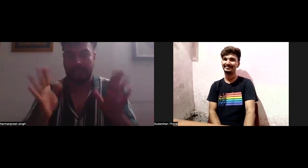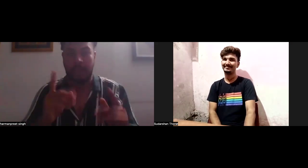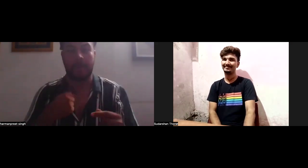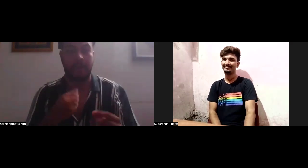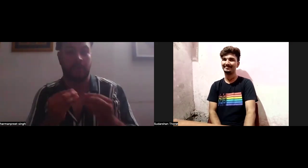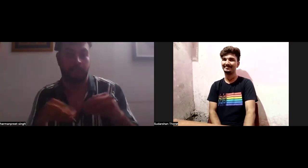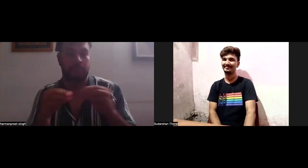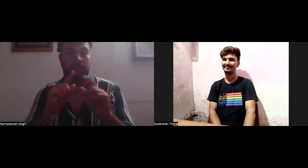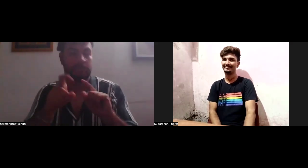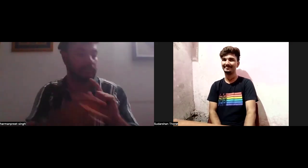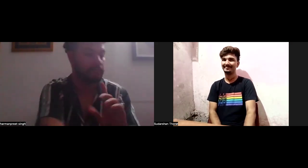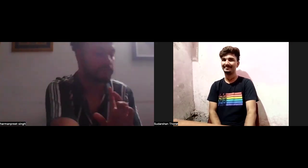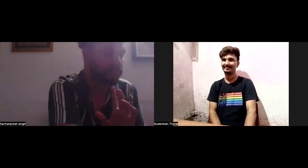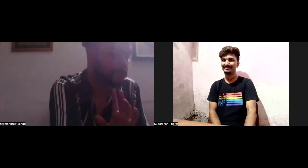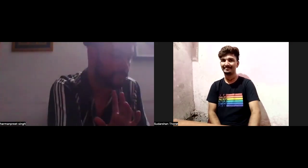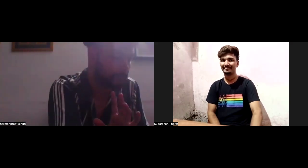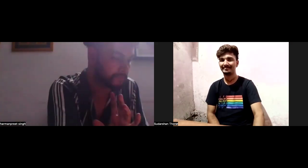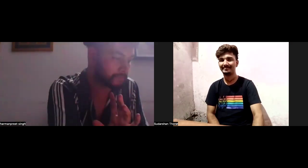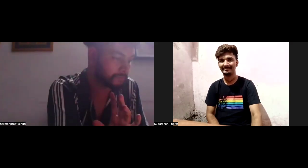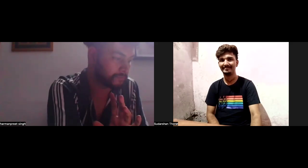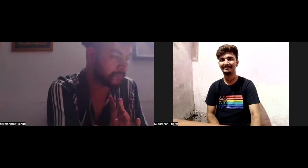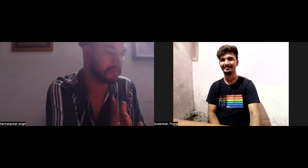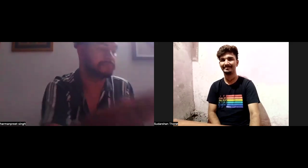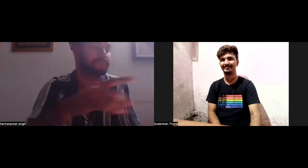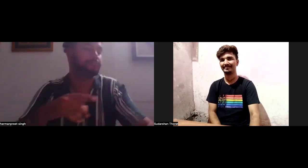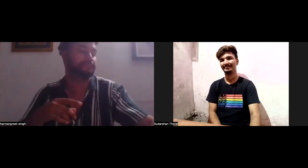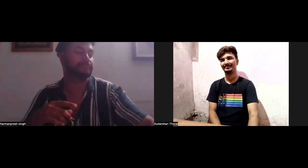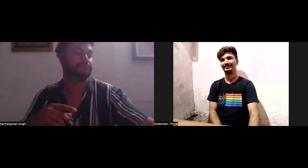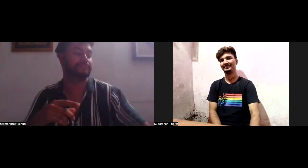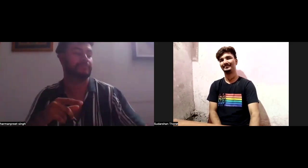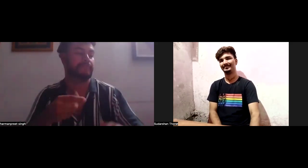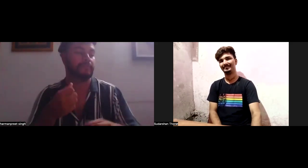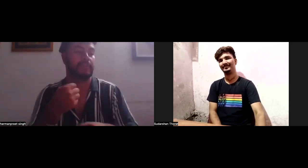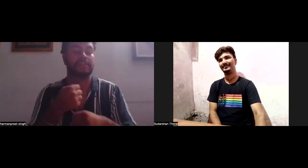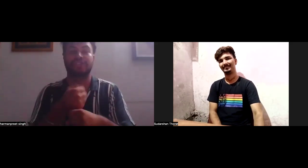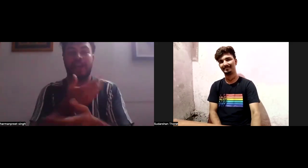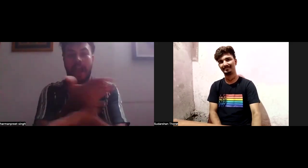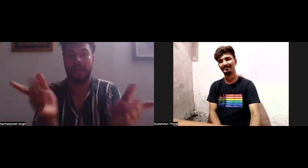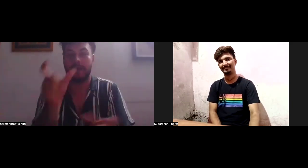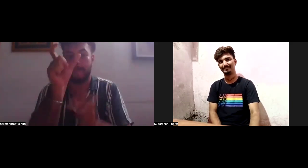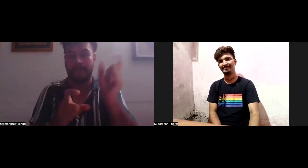in detail. I think we are done, but we might ask you one more question.